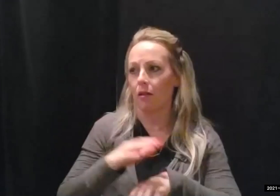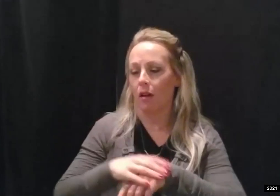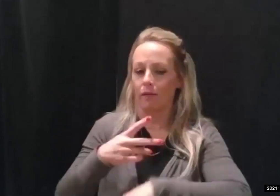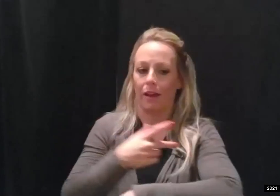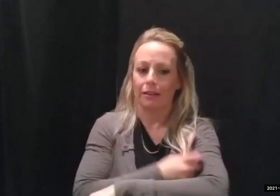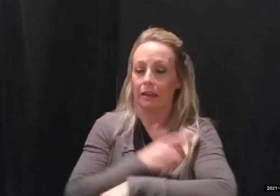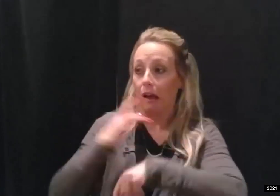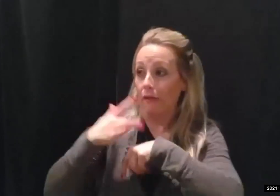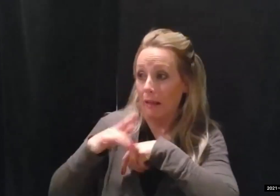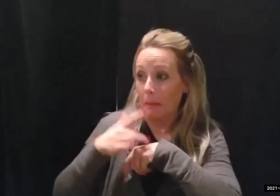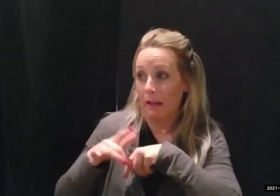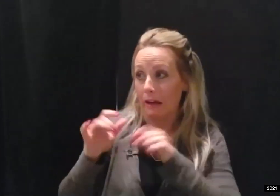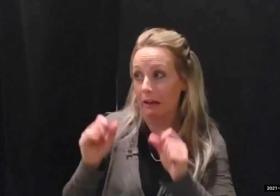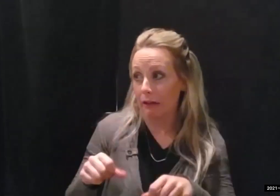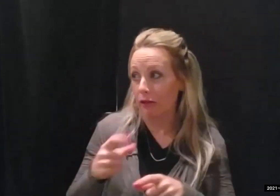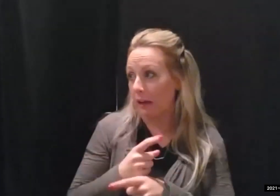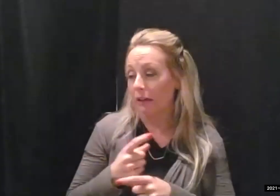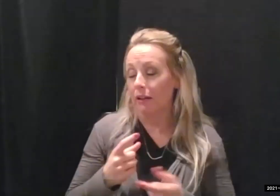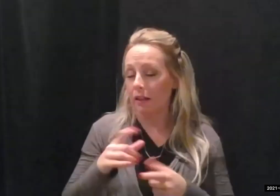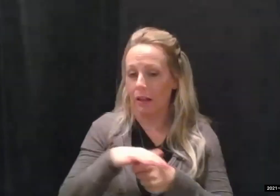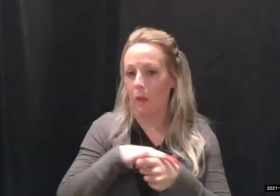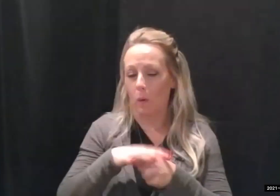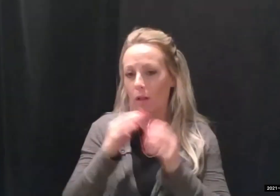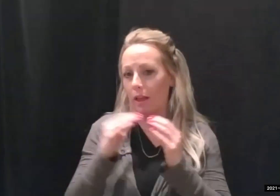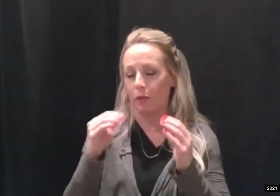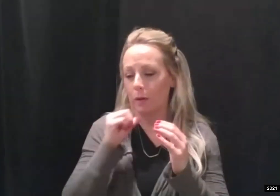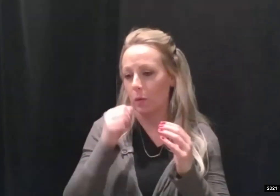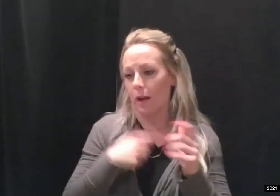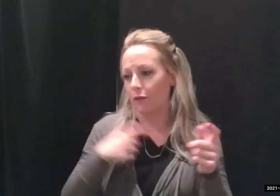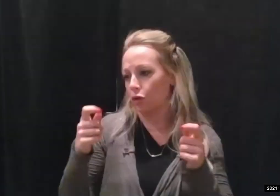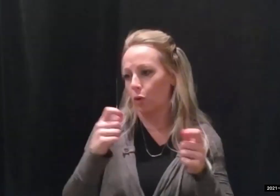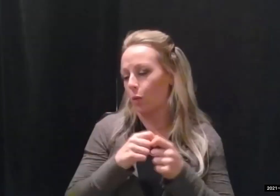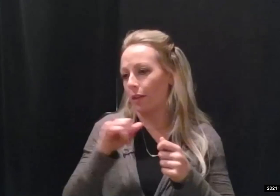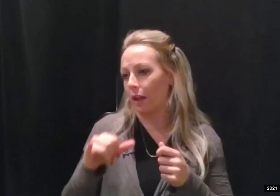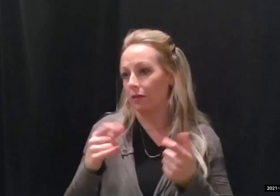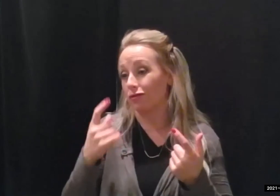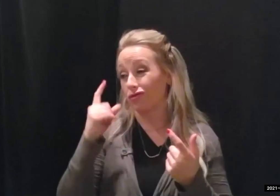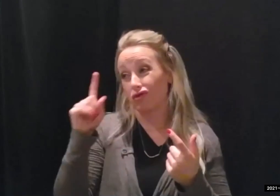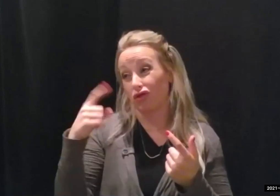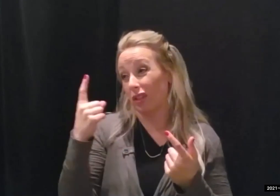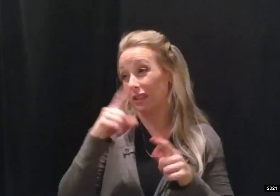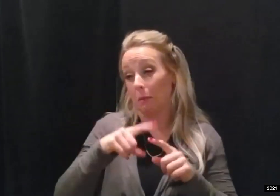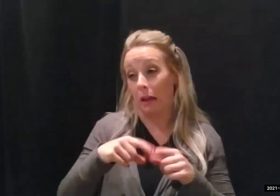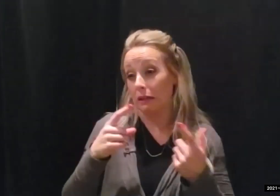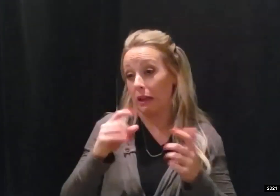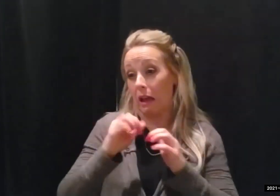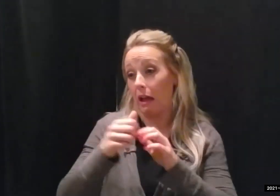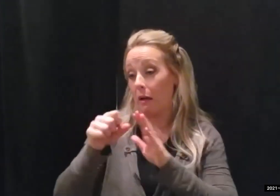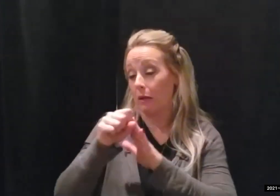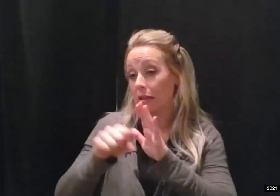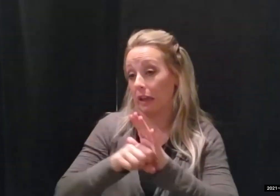which at the local level we don't have control over. It's just what comes into the state and how the state distributes